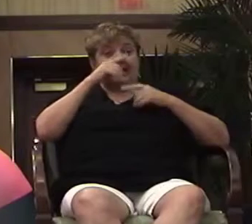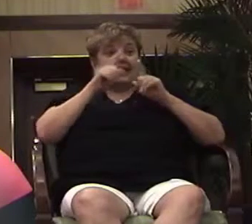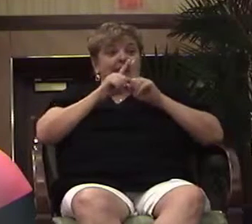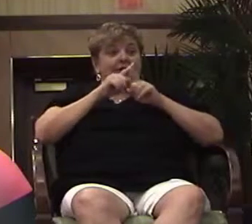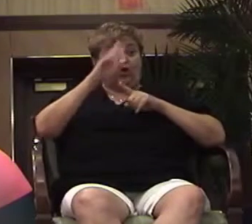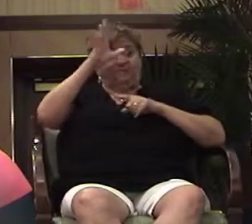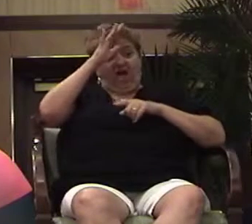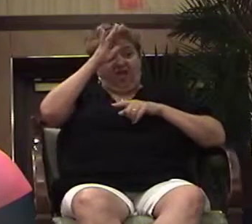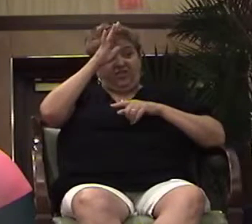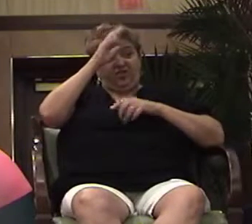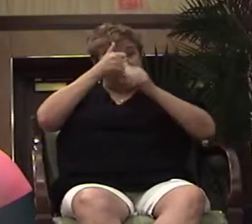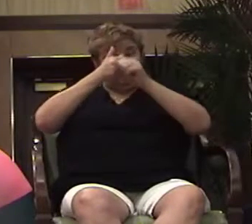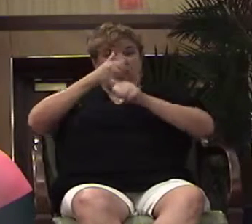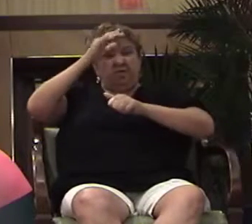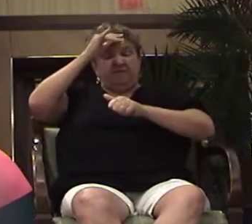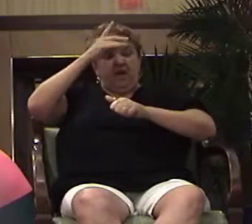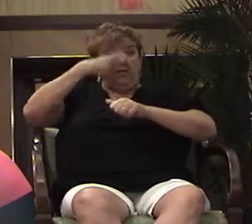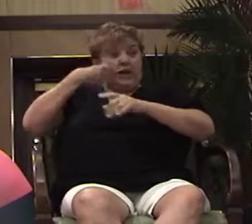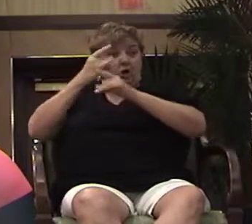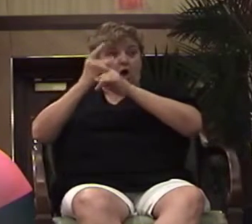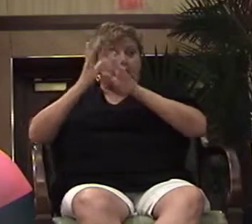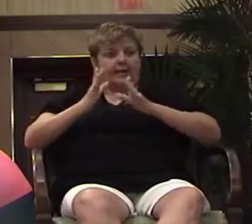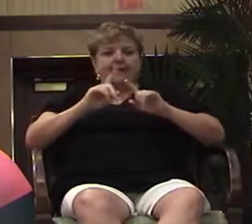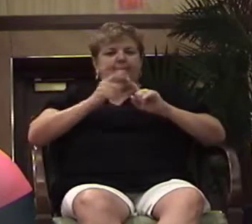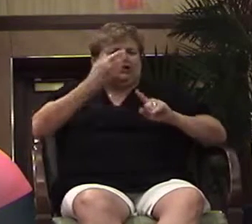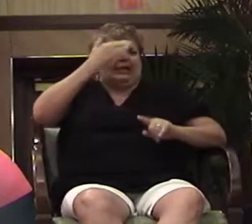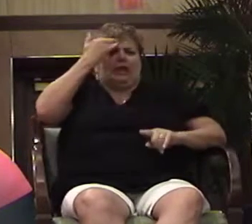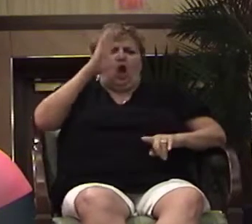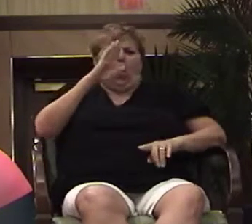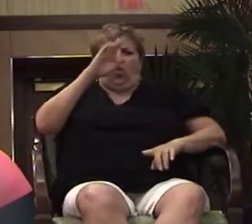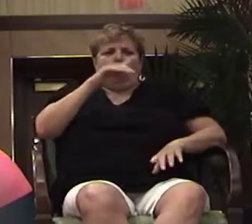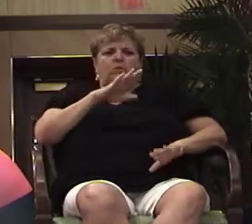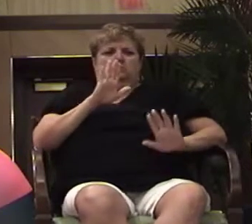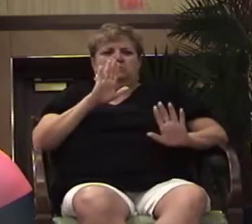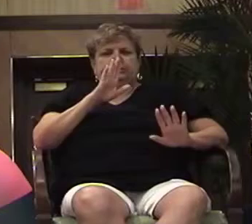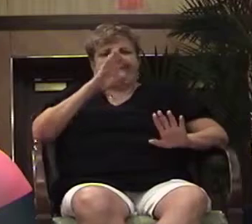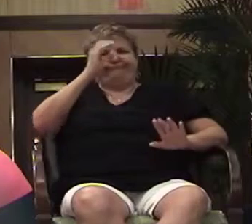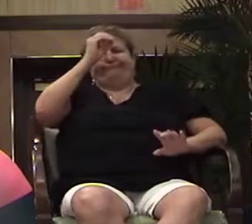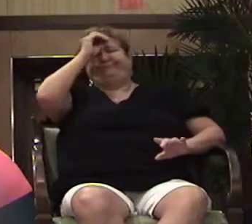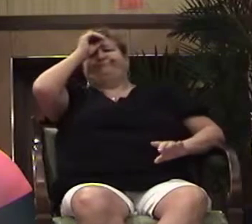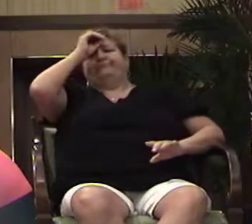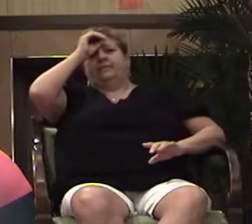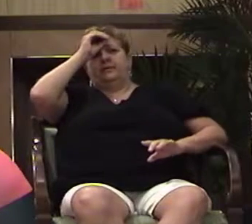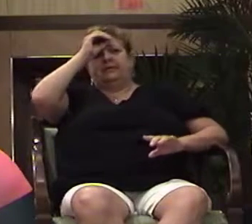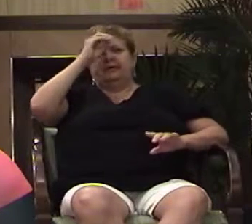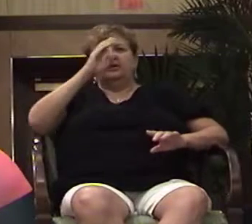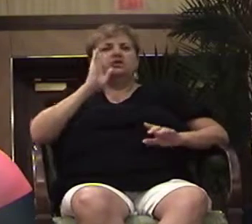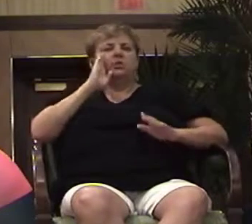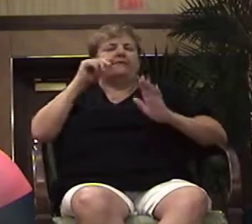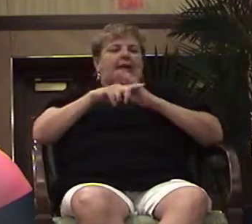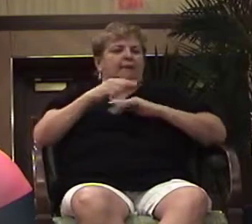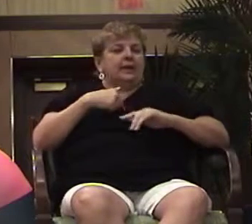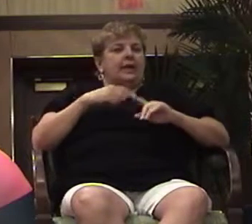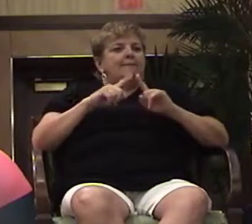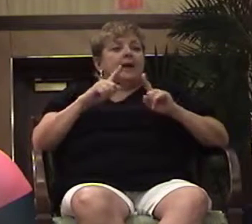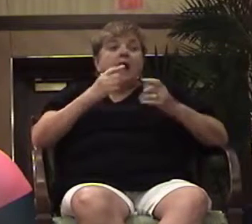If she only knew what was to come, I'm sure she would have given me the gas pipe. And I love my mother very much.